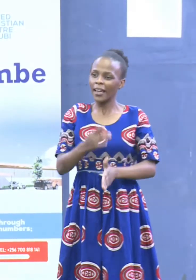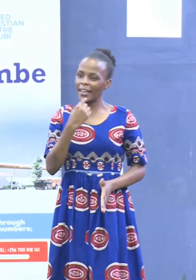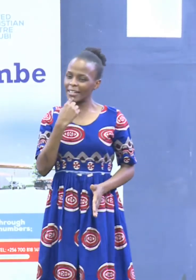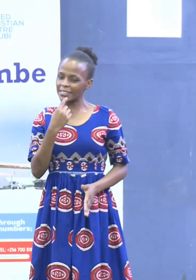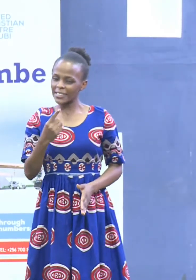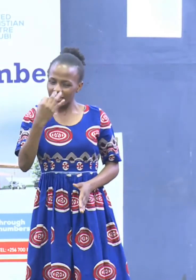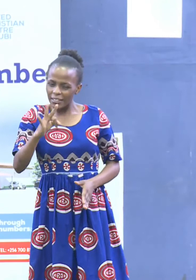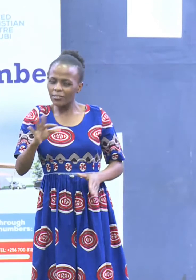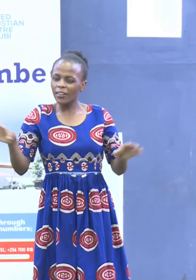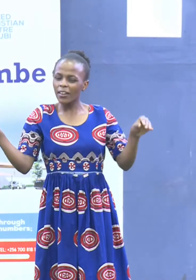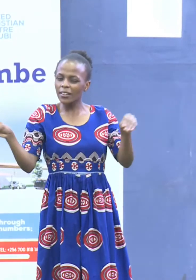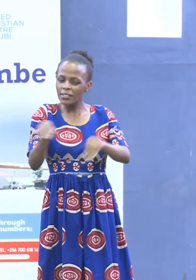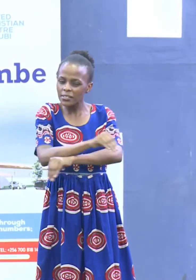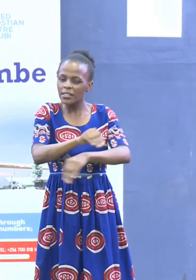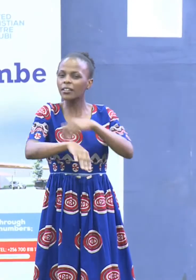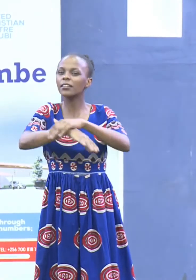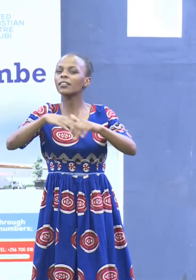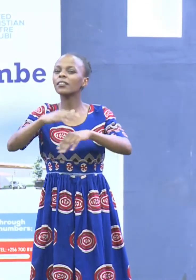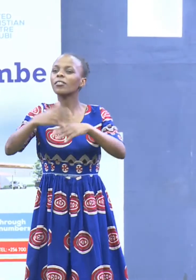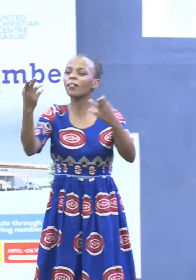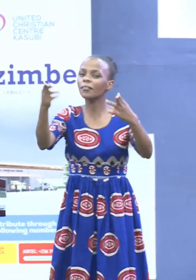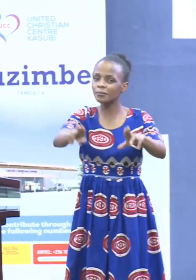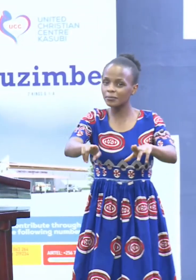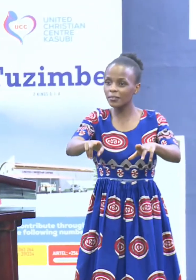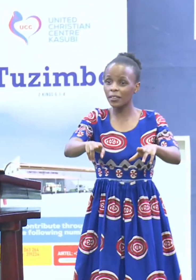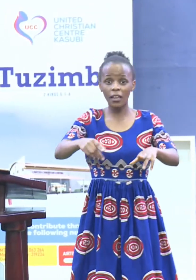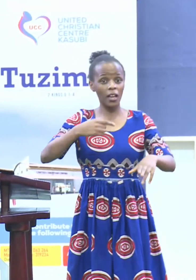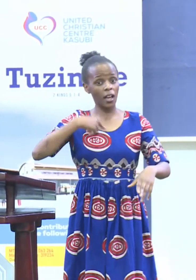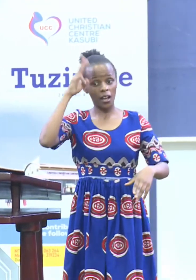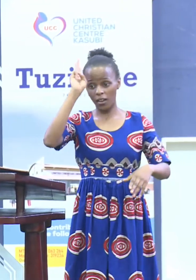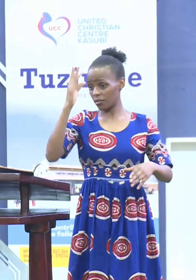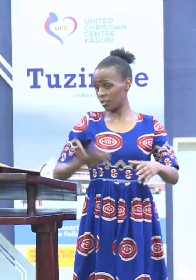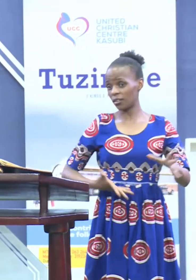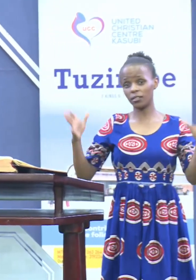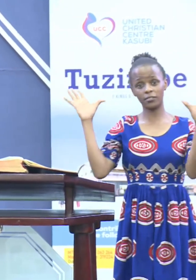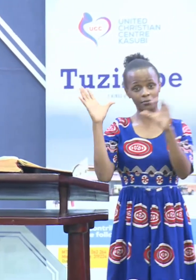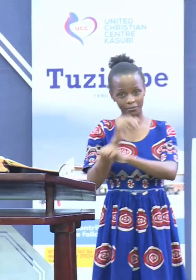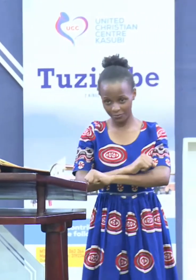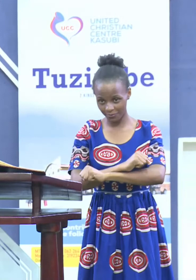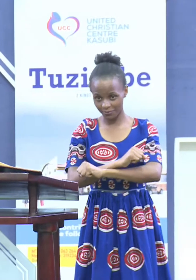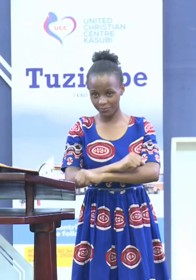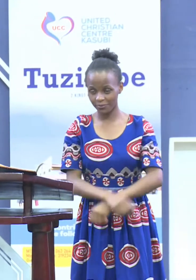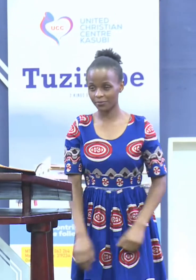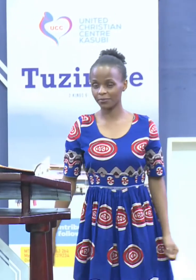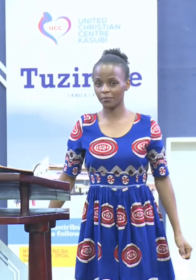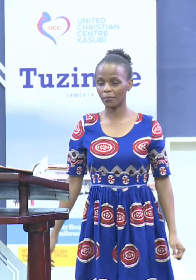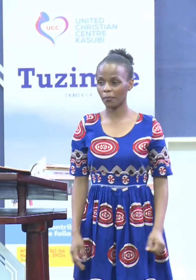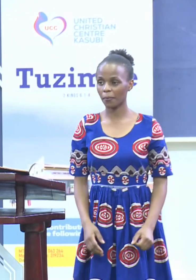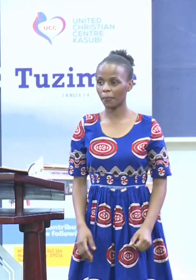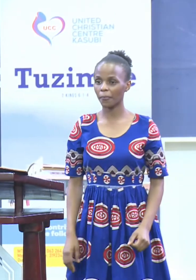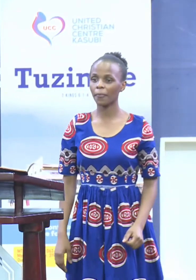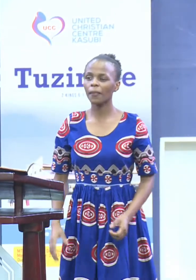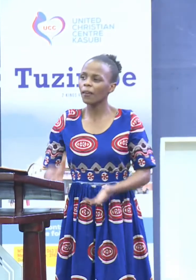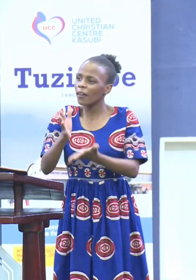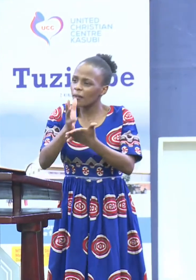acceptance. And he says, if this exchange doesn't take place, I would have lost out.